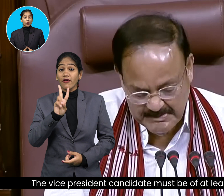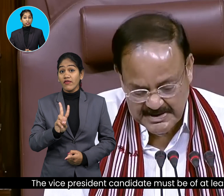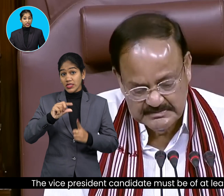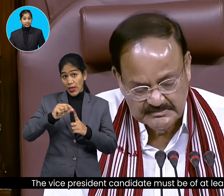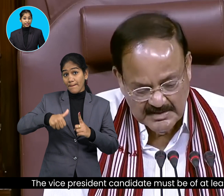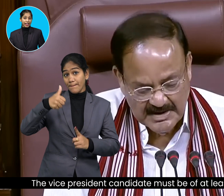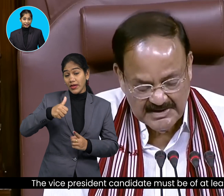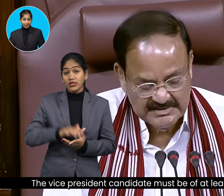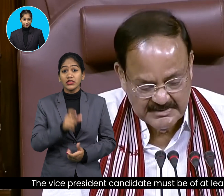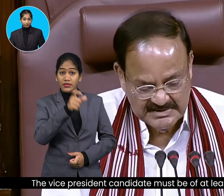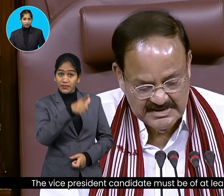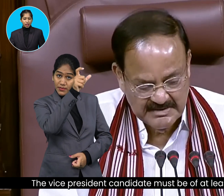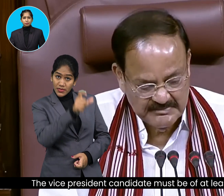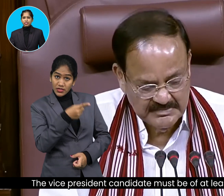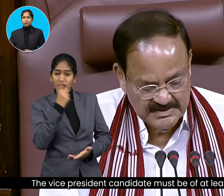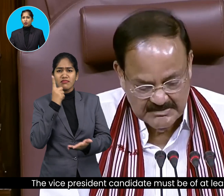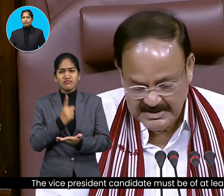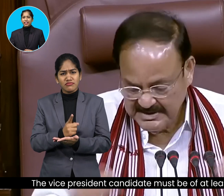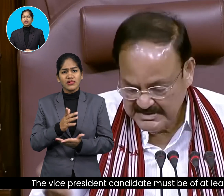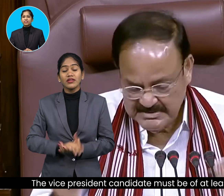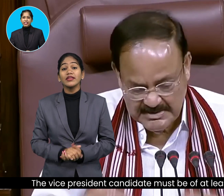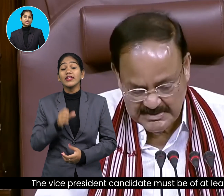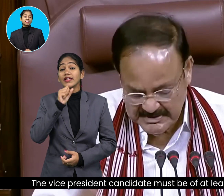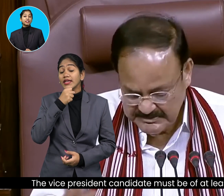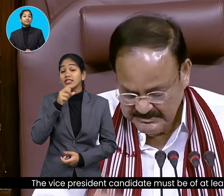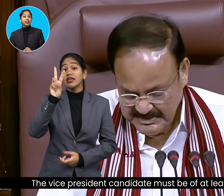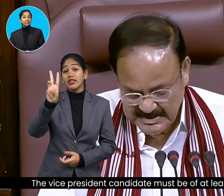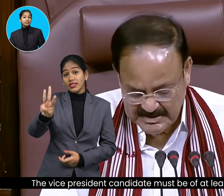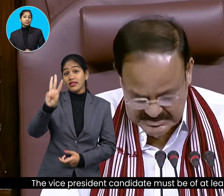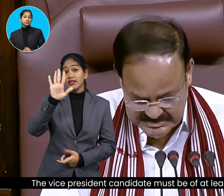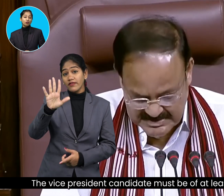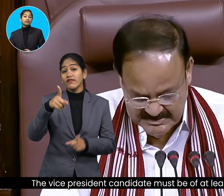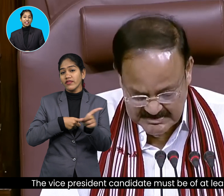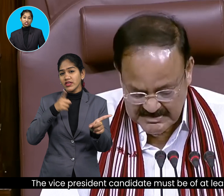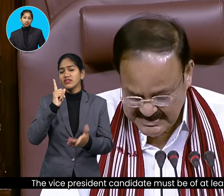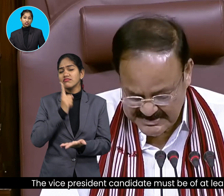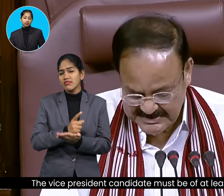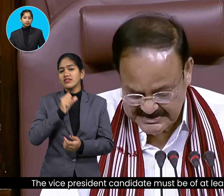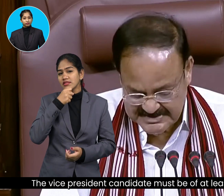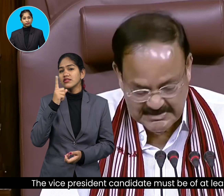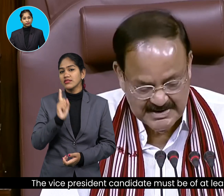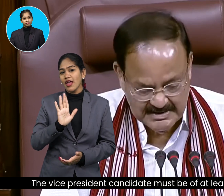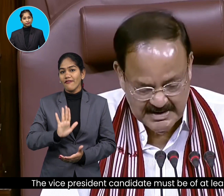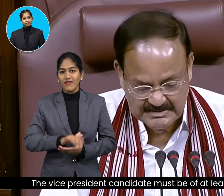The Vice President candidate must be of at least 35 years of age.